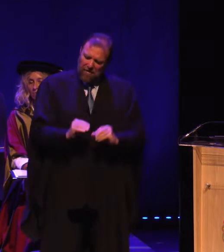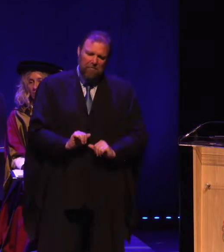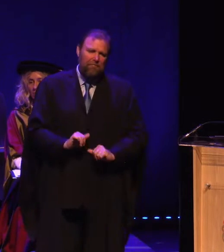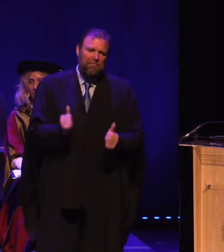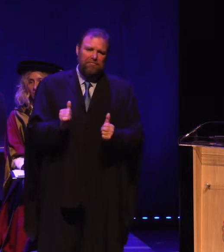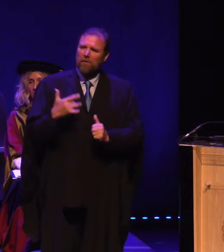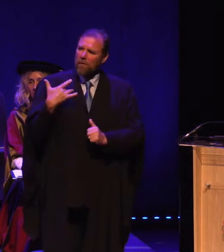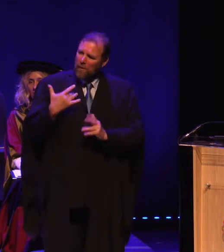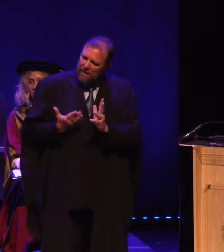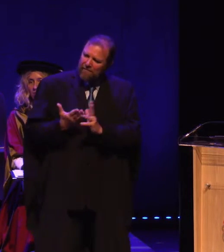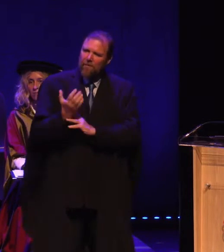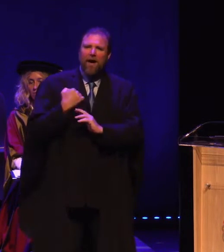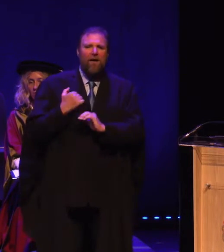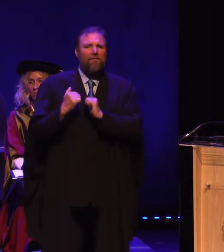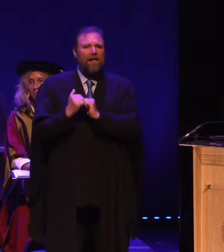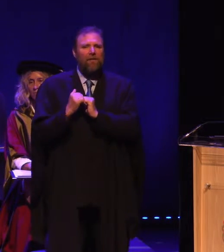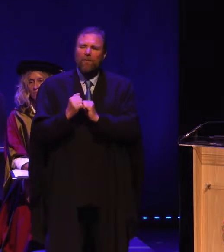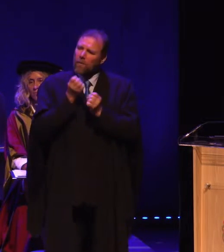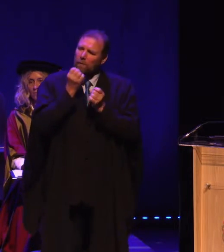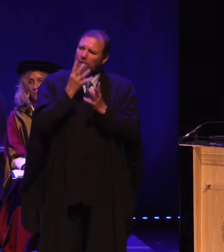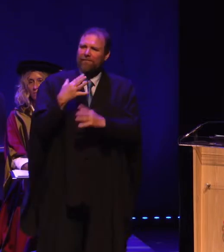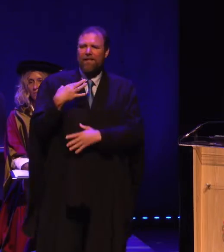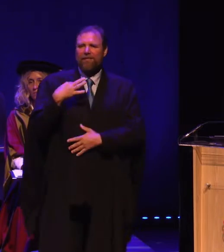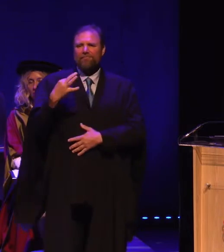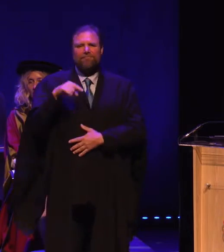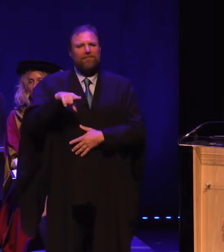wonderful ambassador for Cardiff Met.